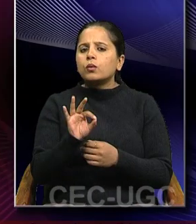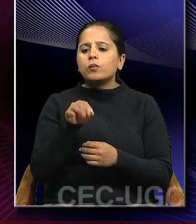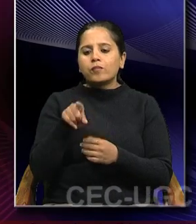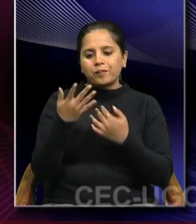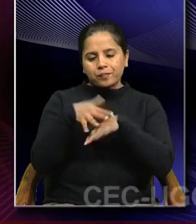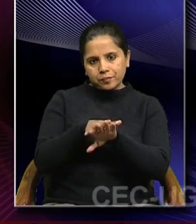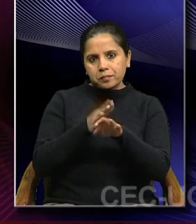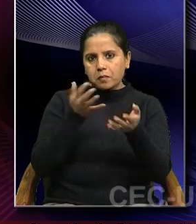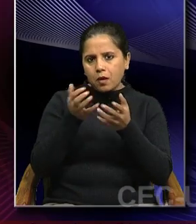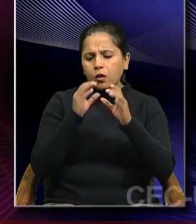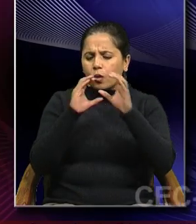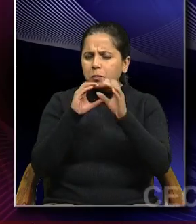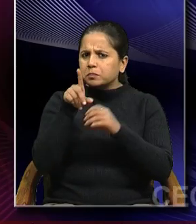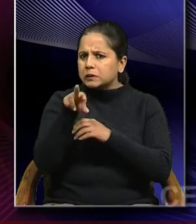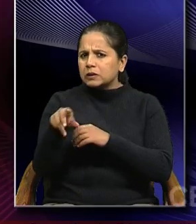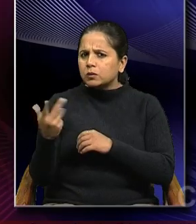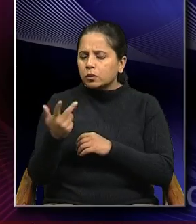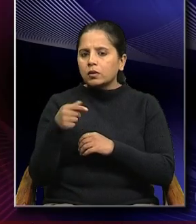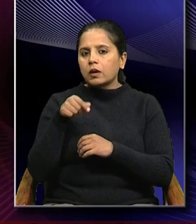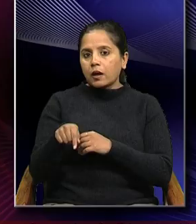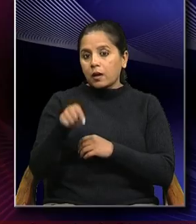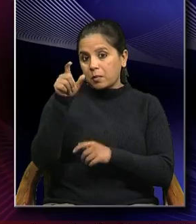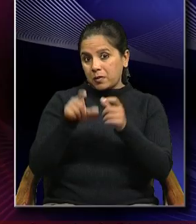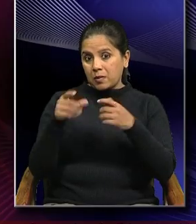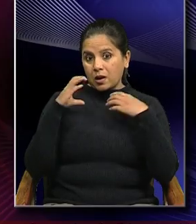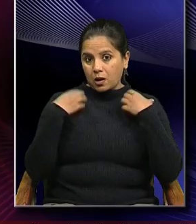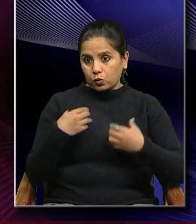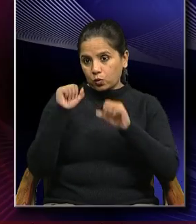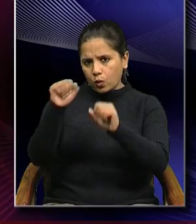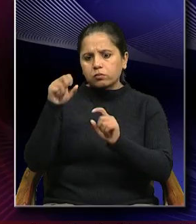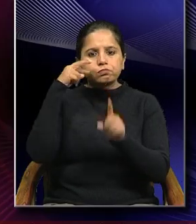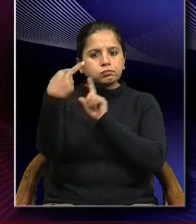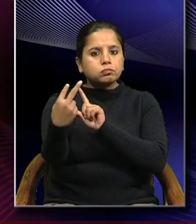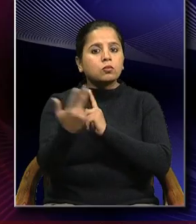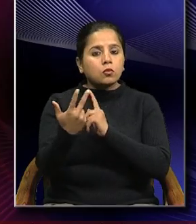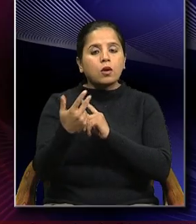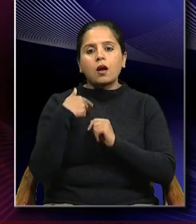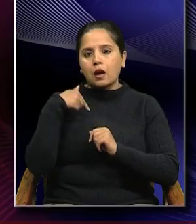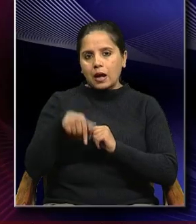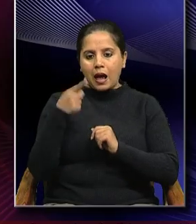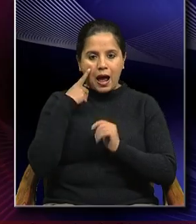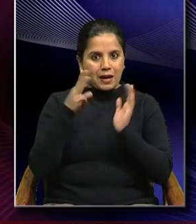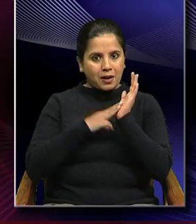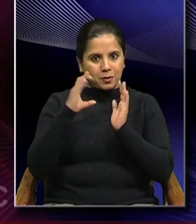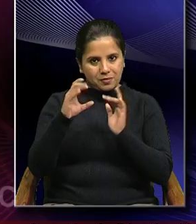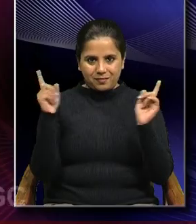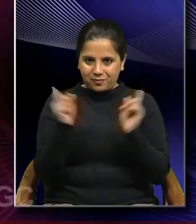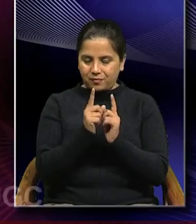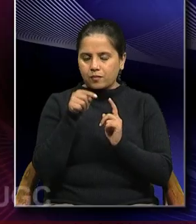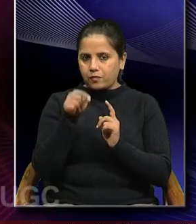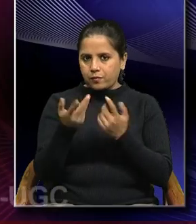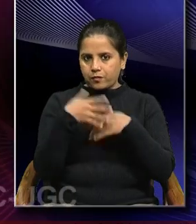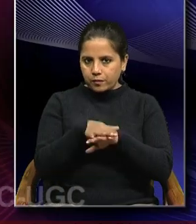integrated marketing communication, what is the consumer's perspective into it, how do we define IMC, that is integrated